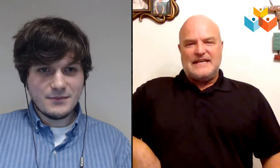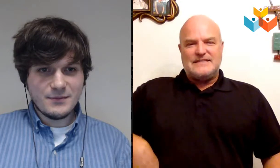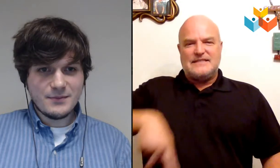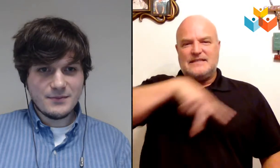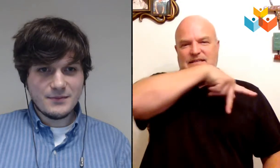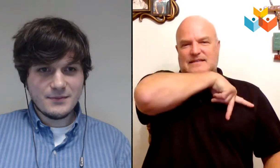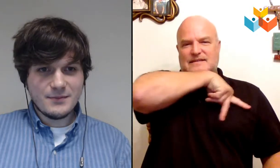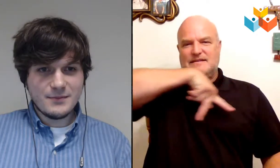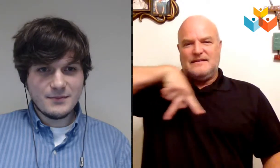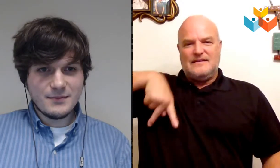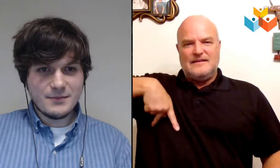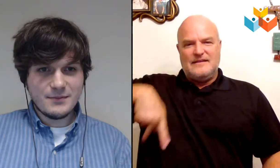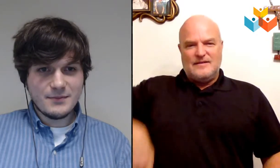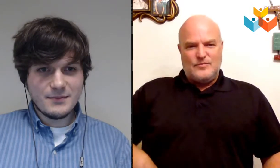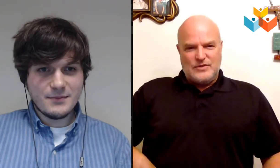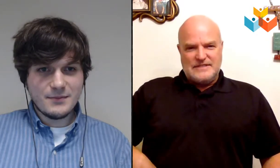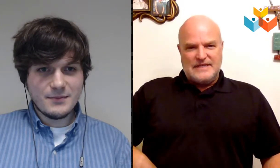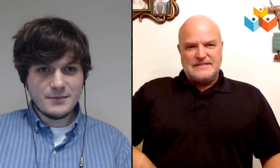Princess.